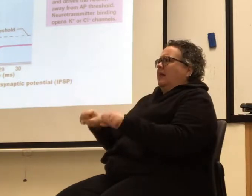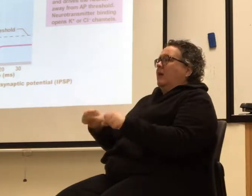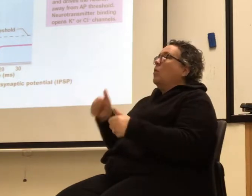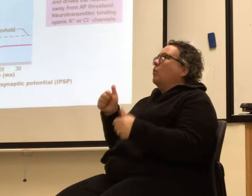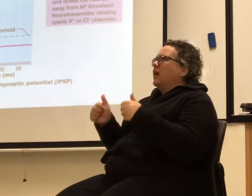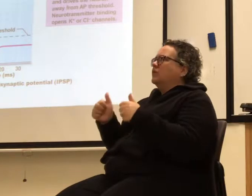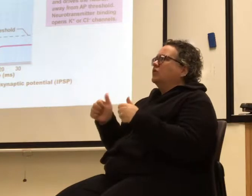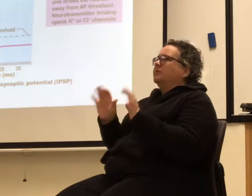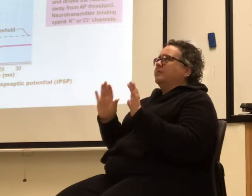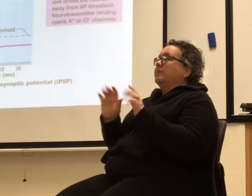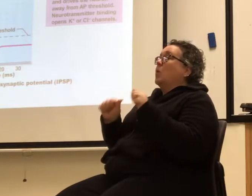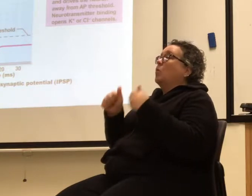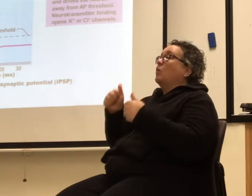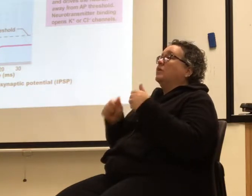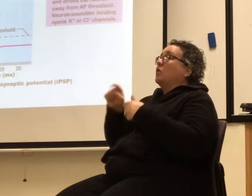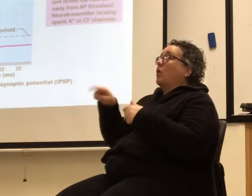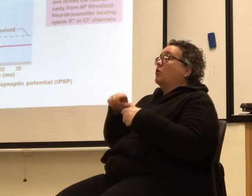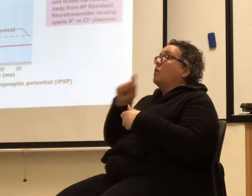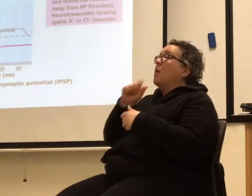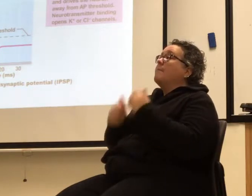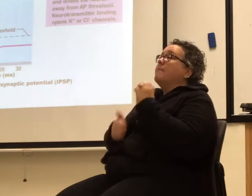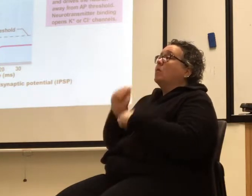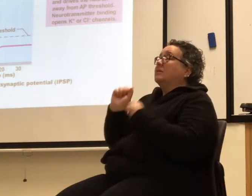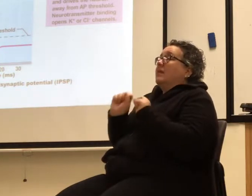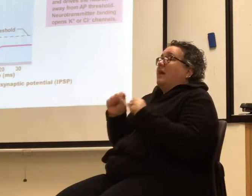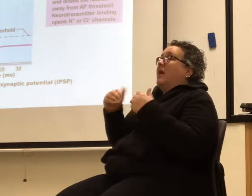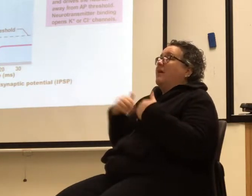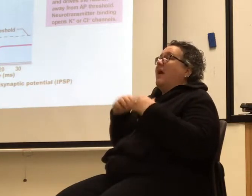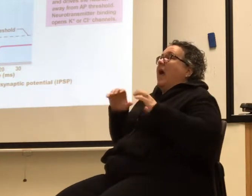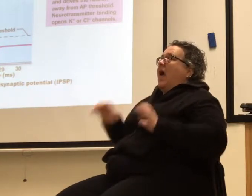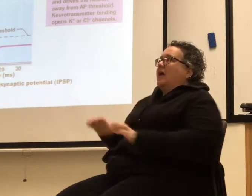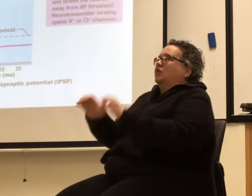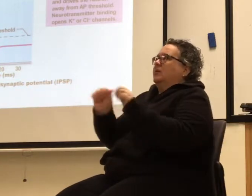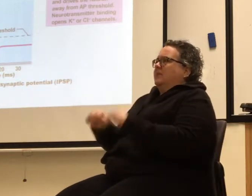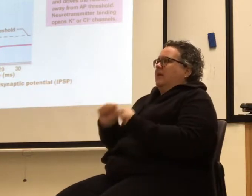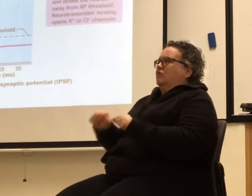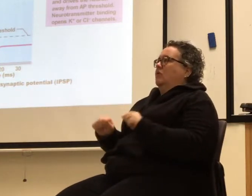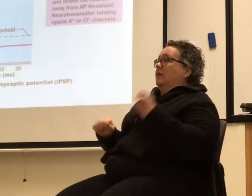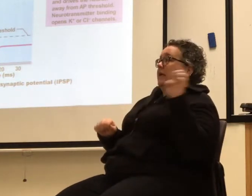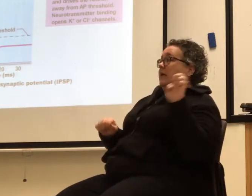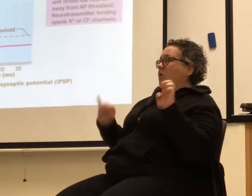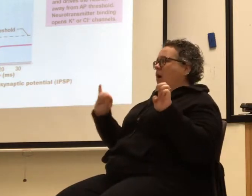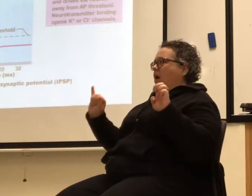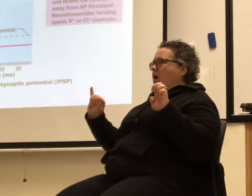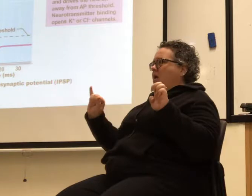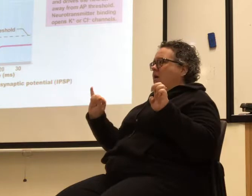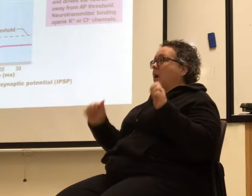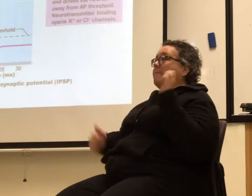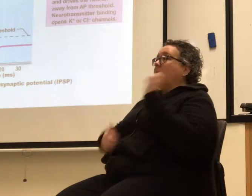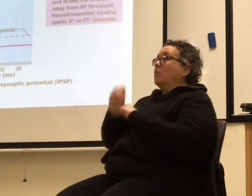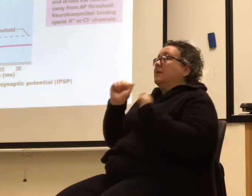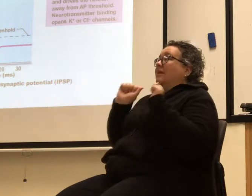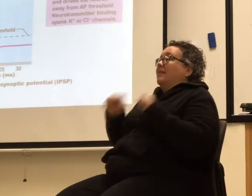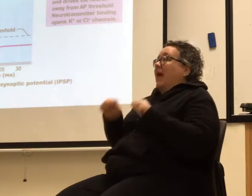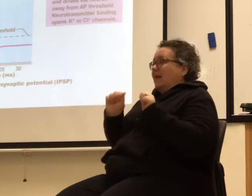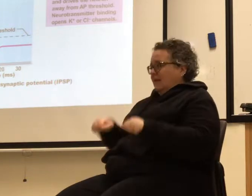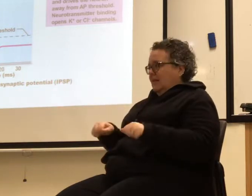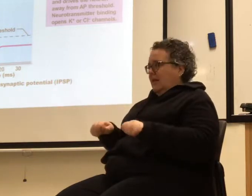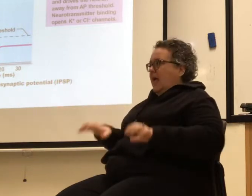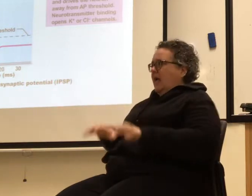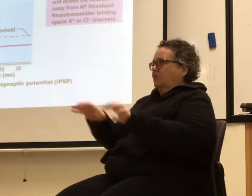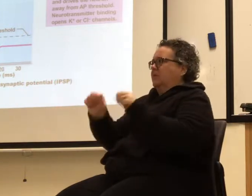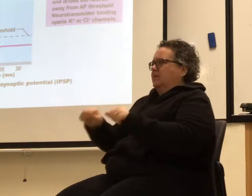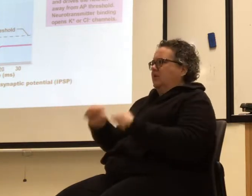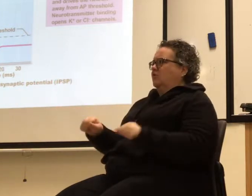are you more likely to get an action potential? EPSP or IPSP? More likely to get an action